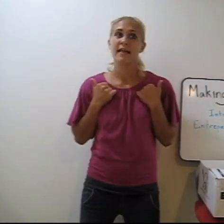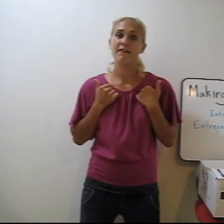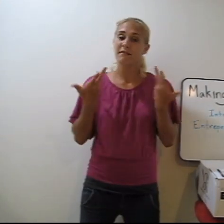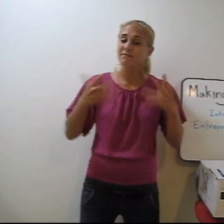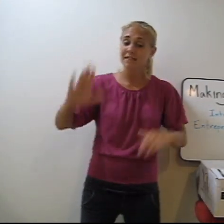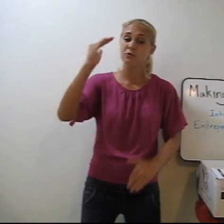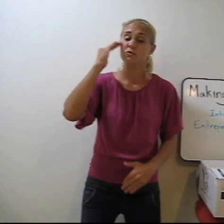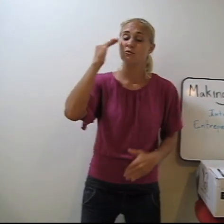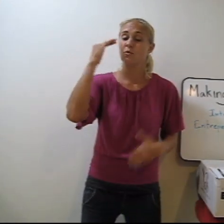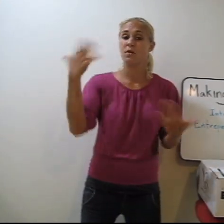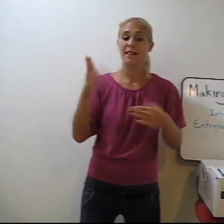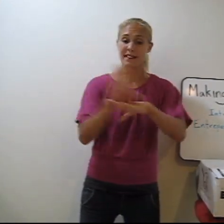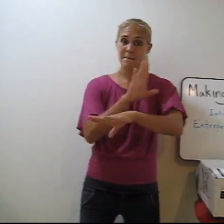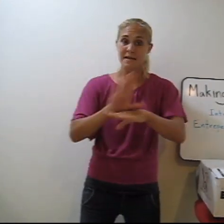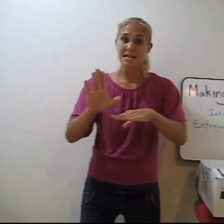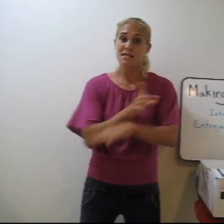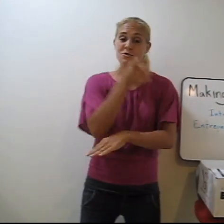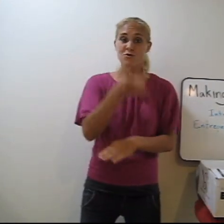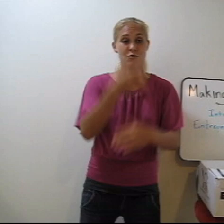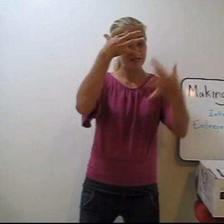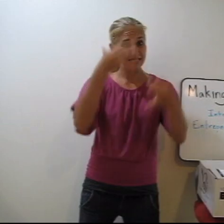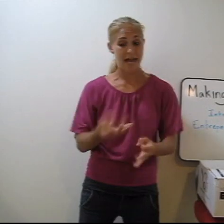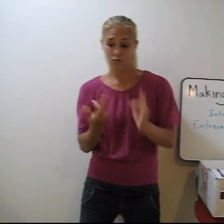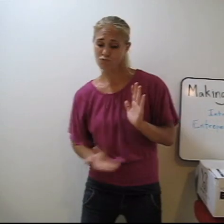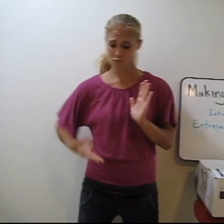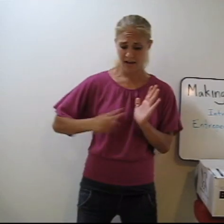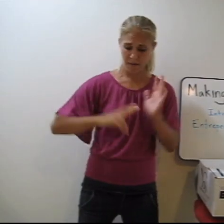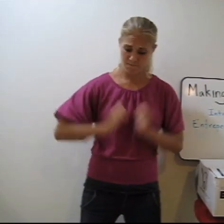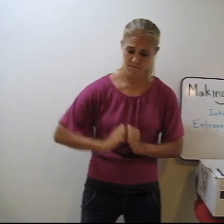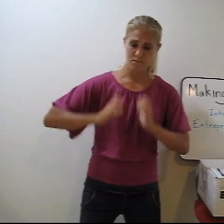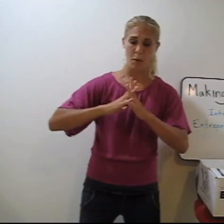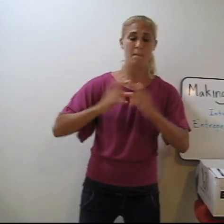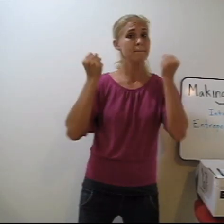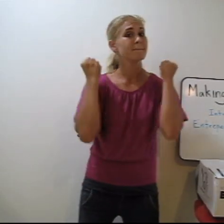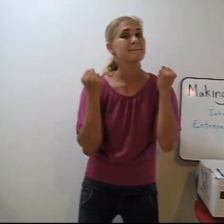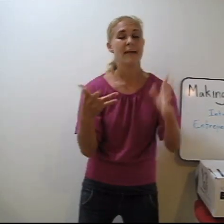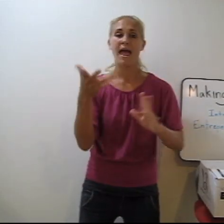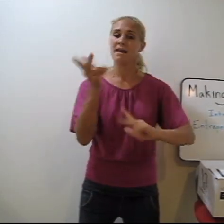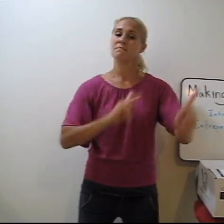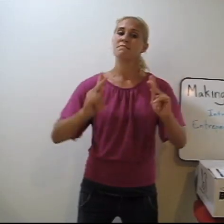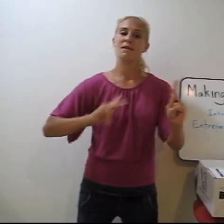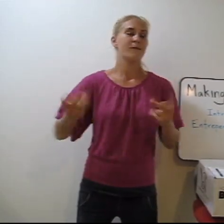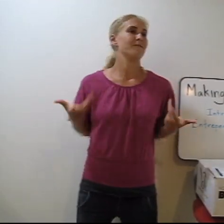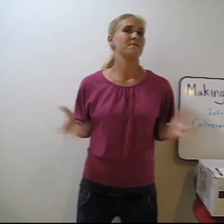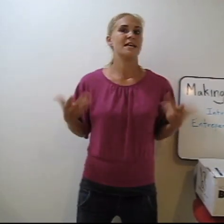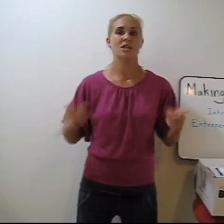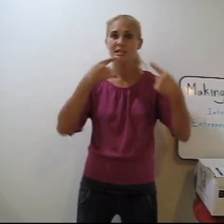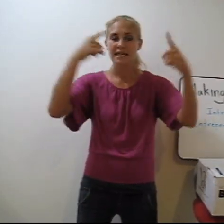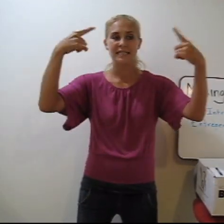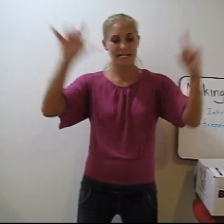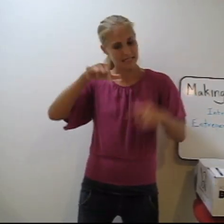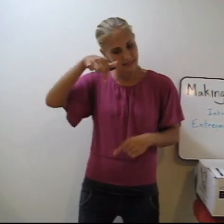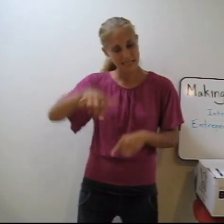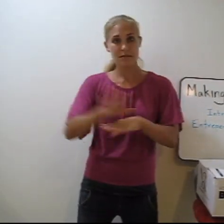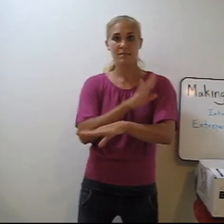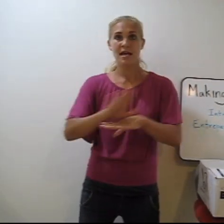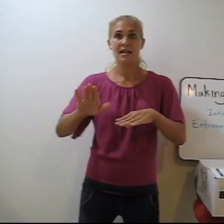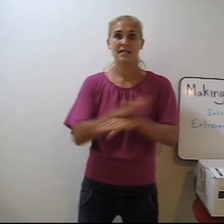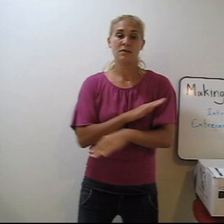The business that you have decided to sign up for, thousands of people have already done it successfully with less going on for them than